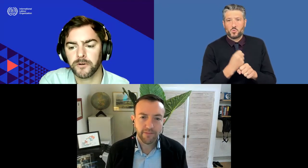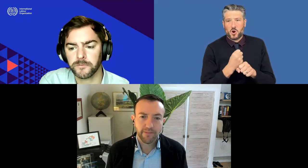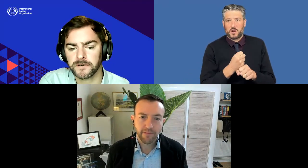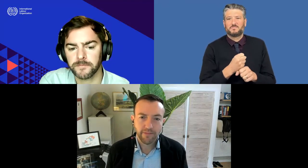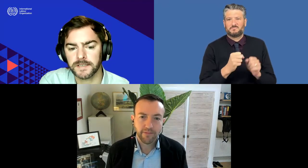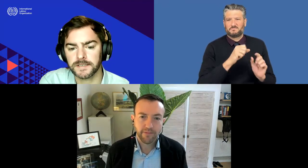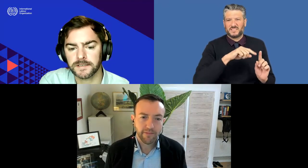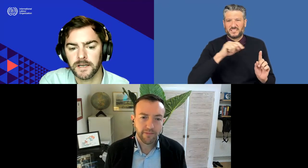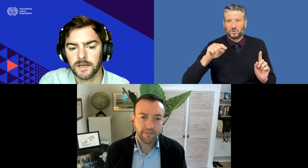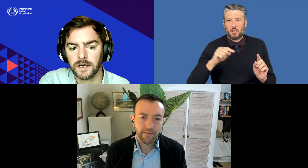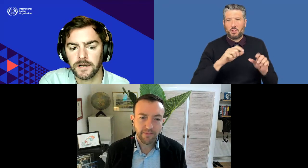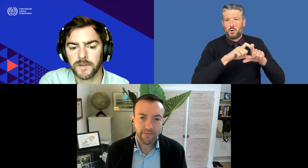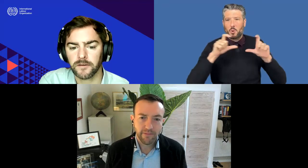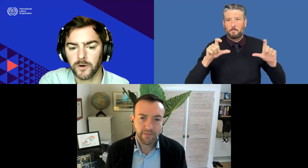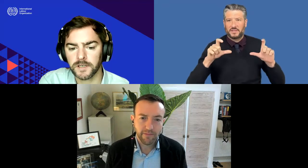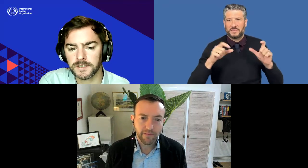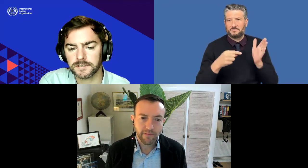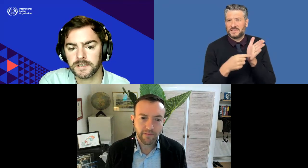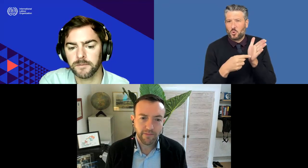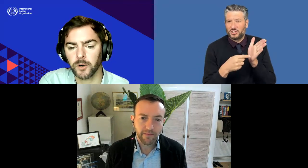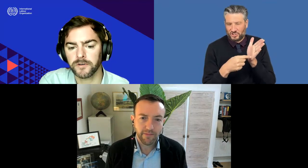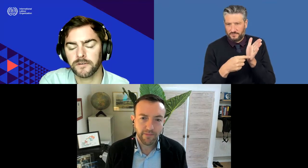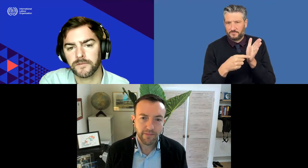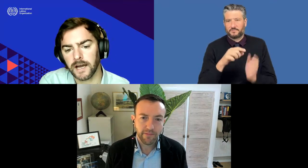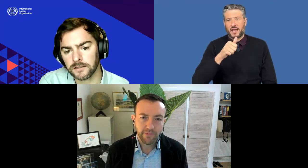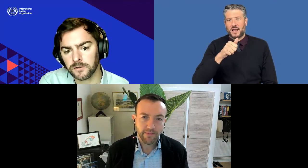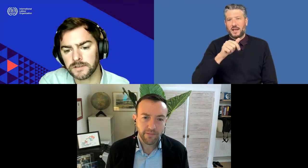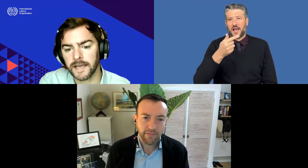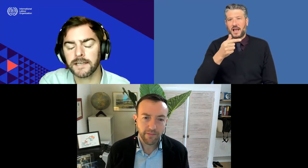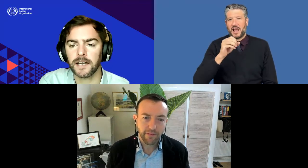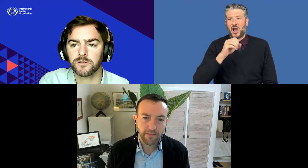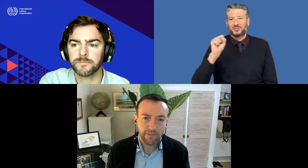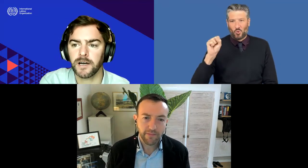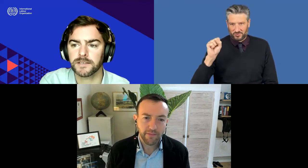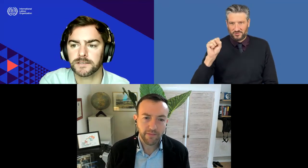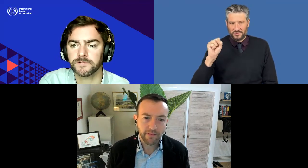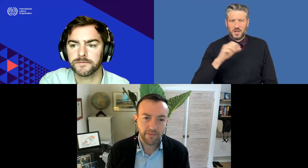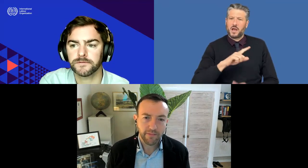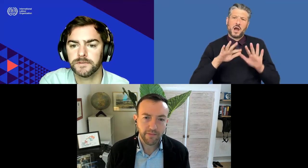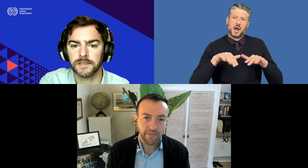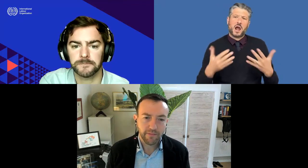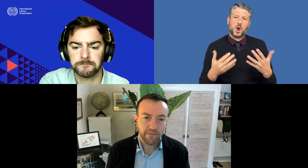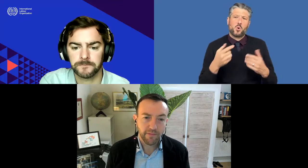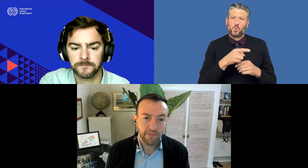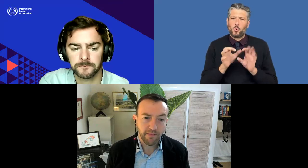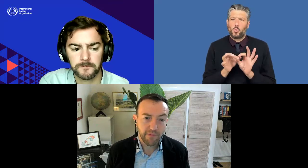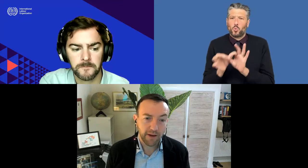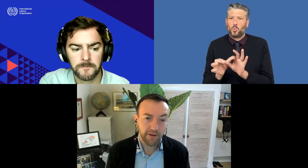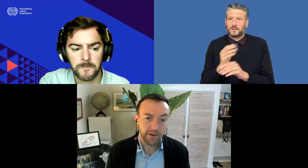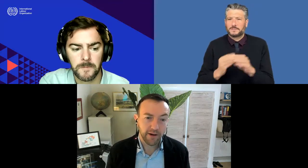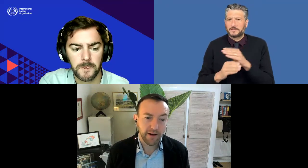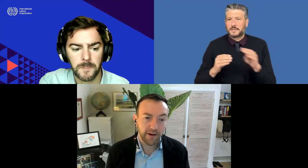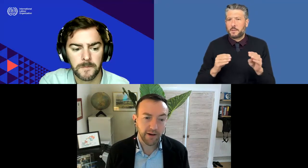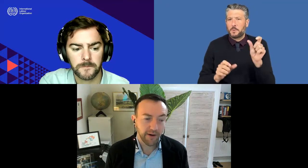inclusion of persons with disabilities as workers in both Atos and Atos partners? Neil. Thank